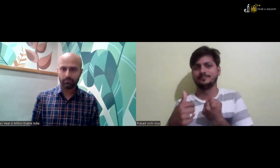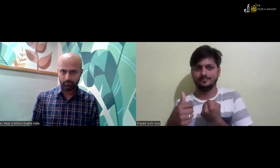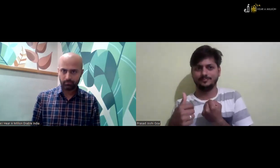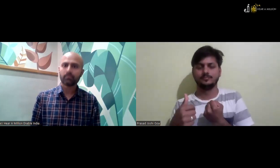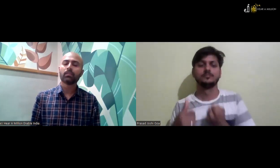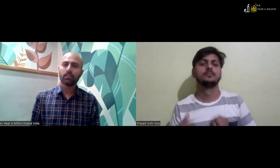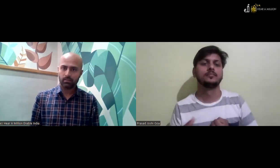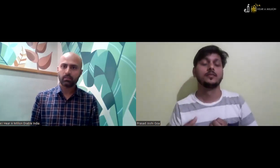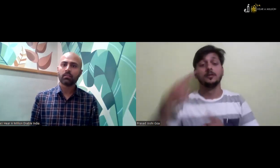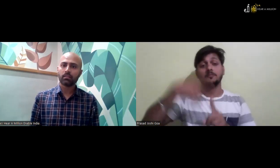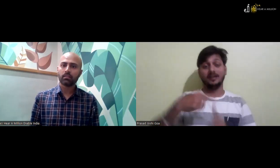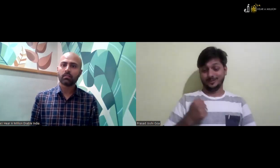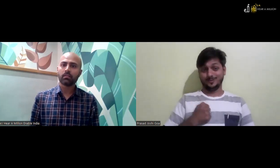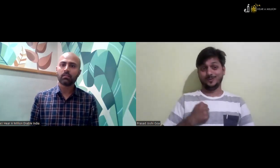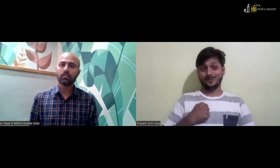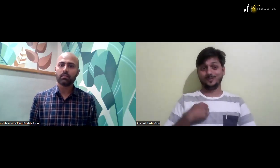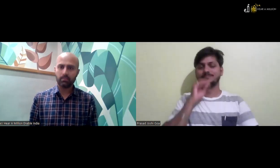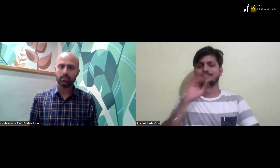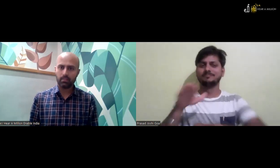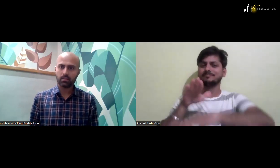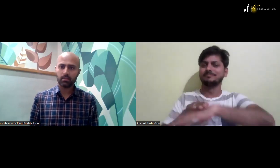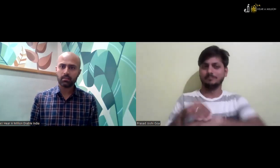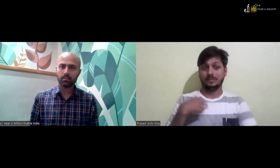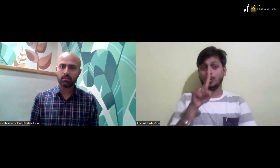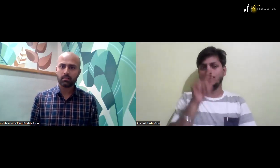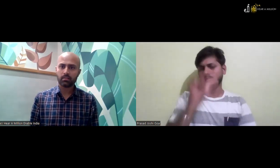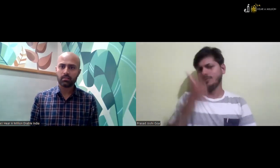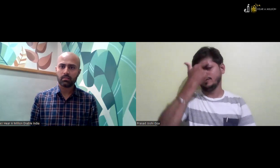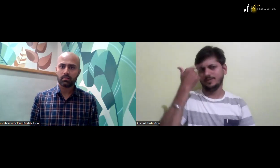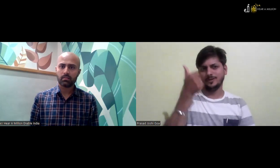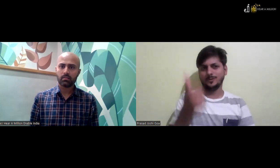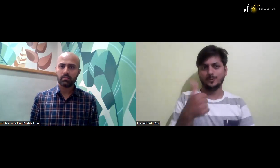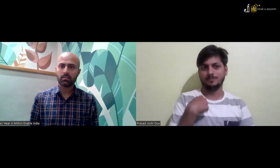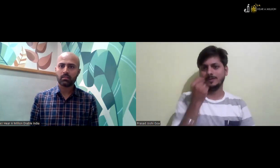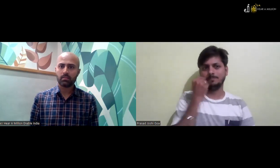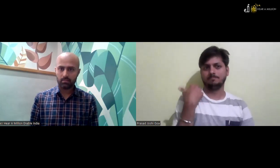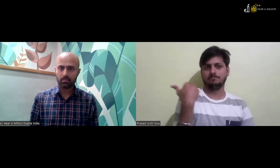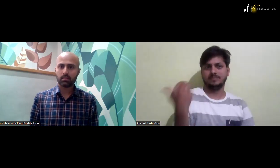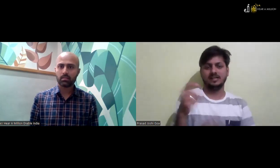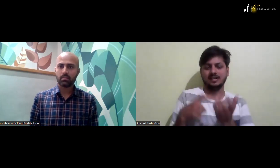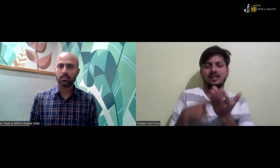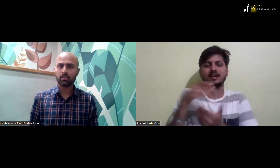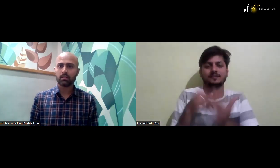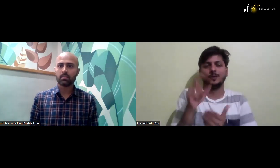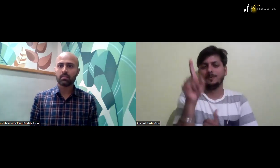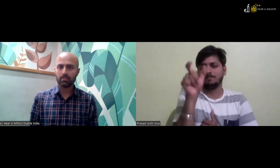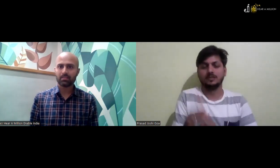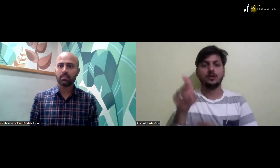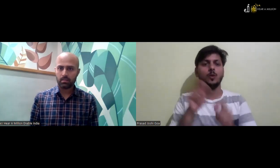third time, finally, I was able to get it. And also, I would like to share my experience. One